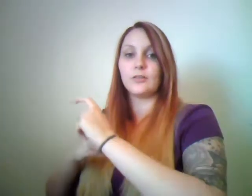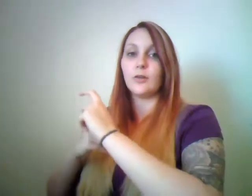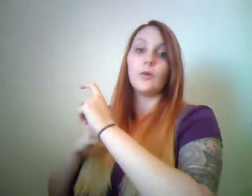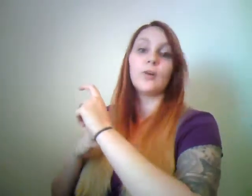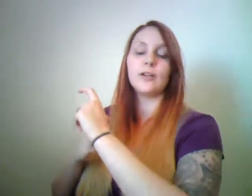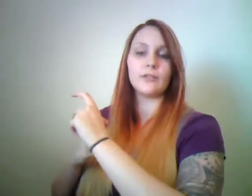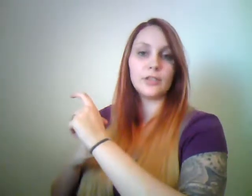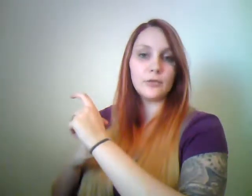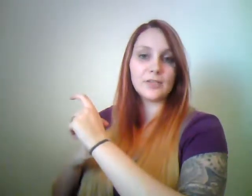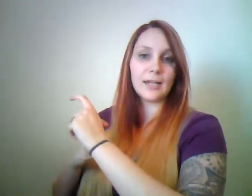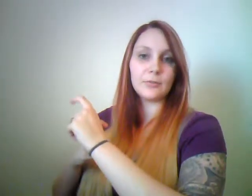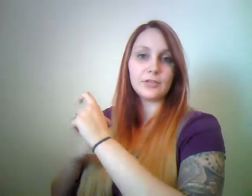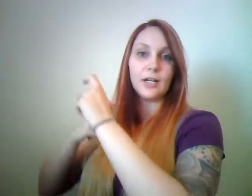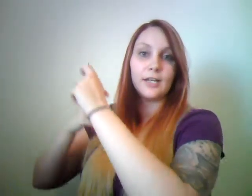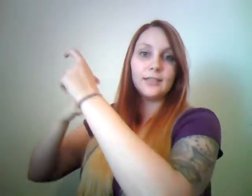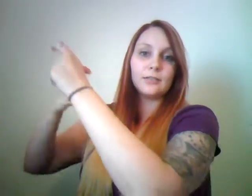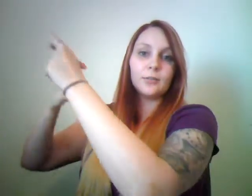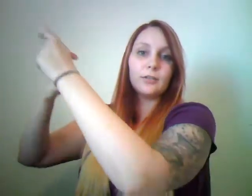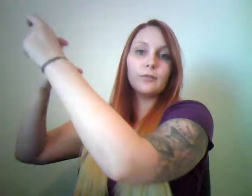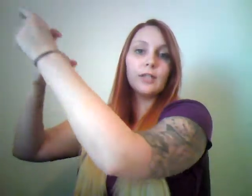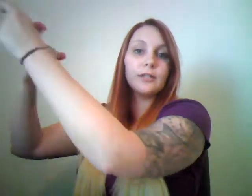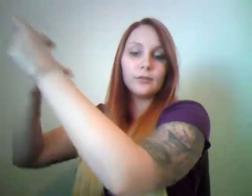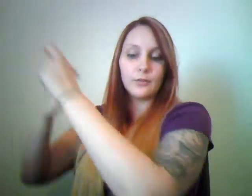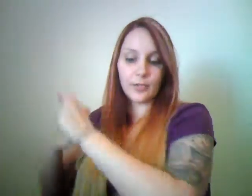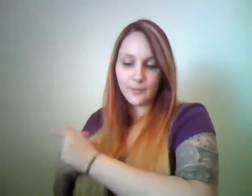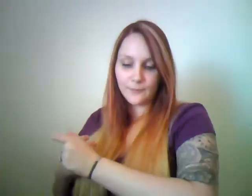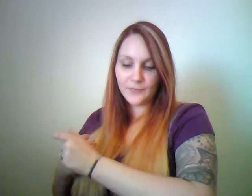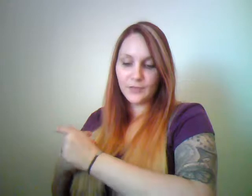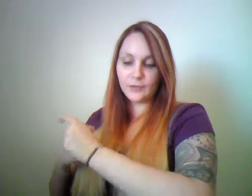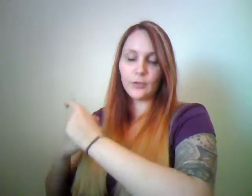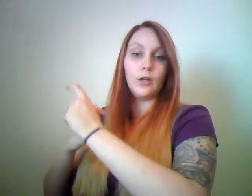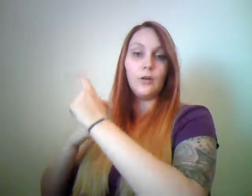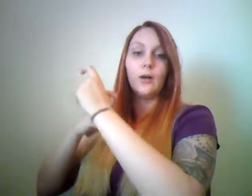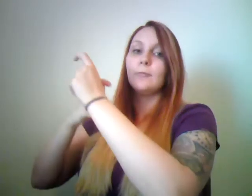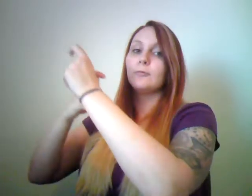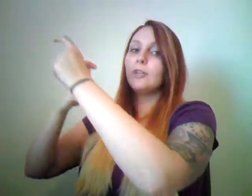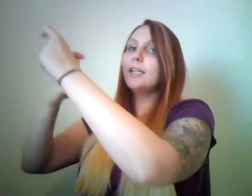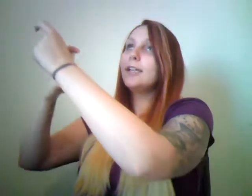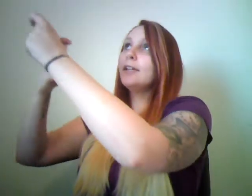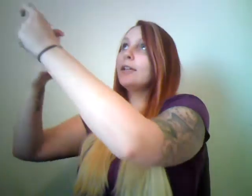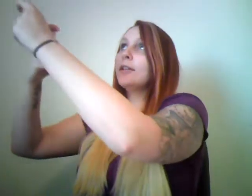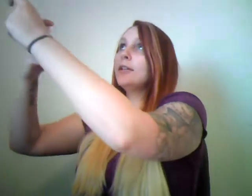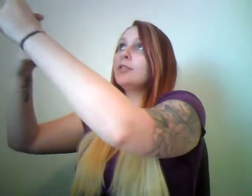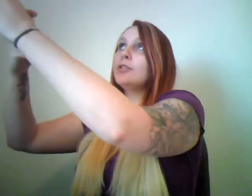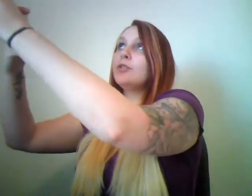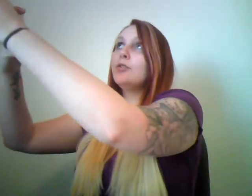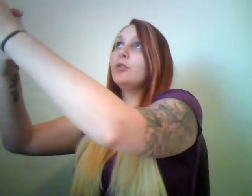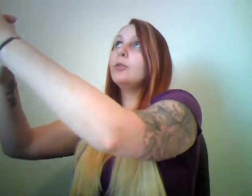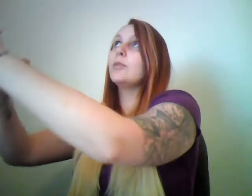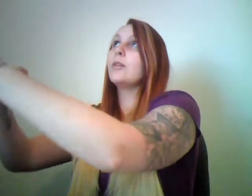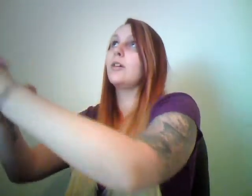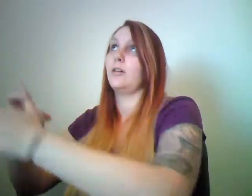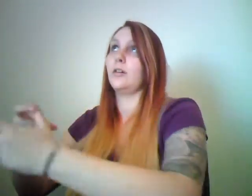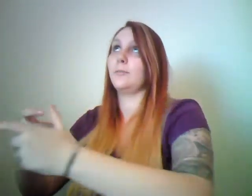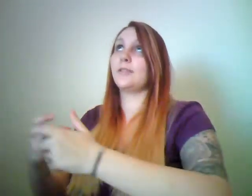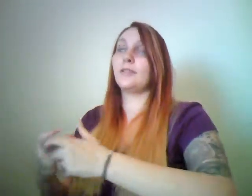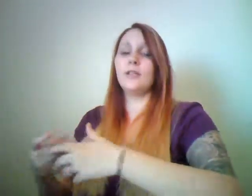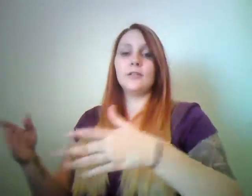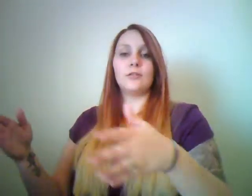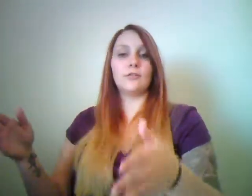So wherever you establish God, that's where you're running to, okay? So, oh, I'm running to your arms. So for